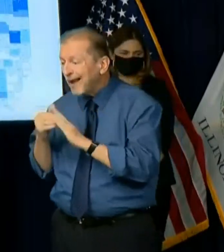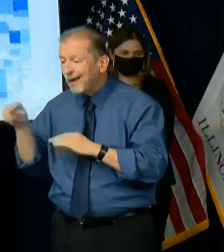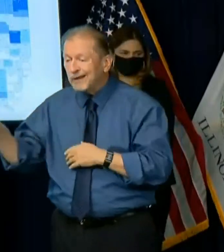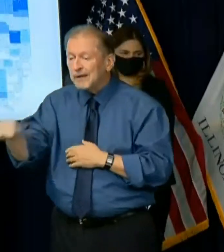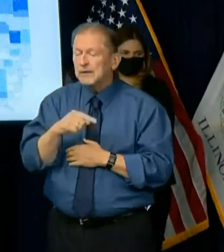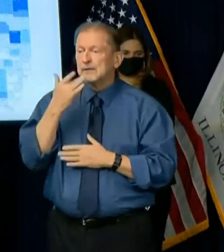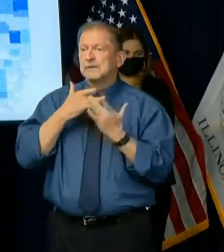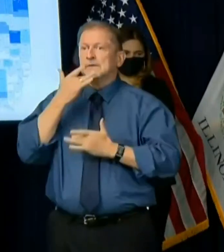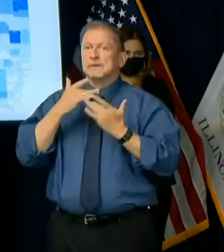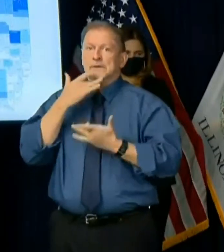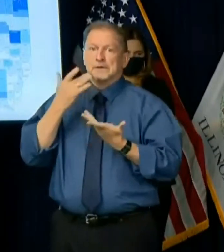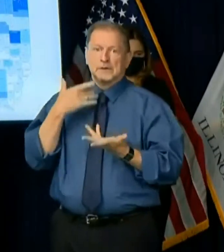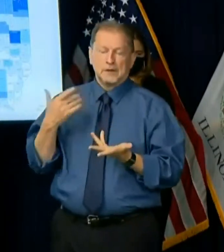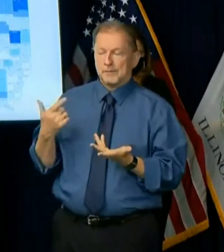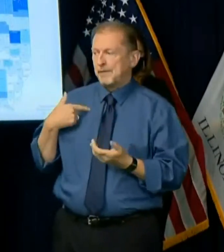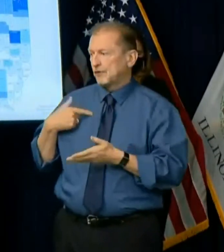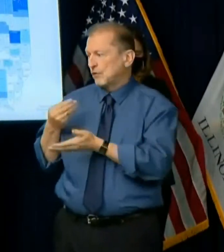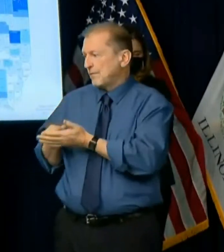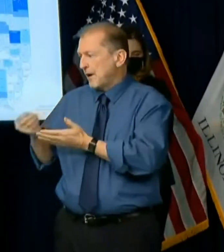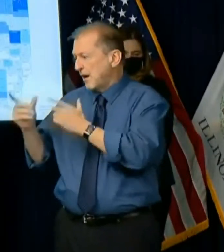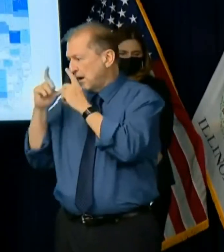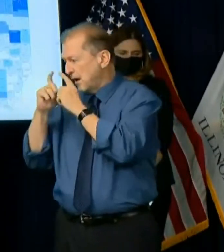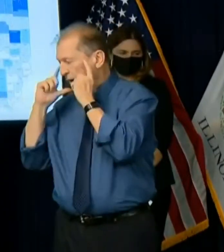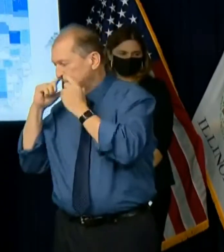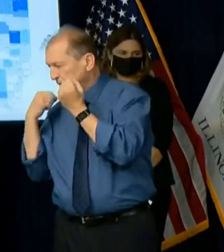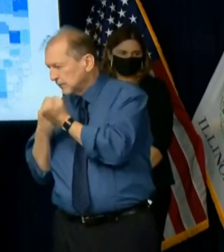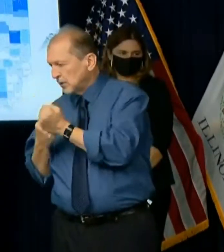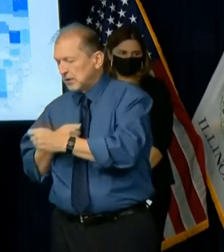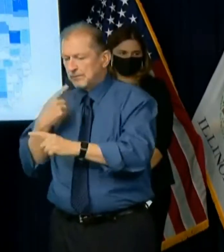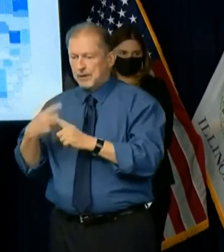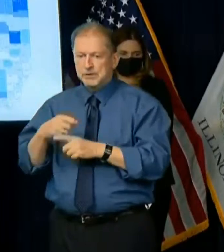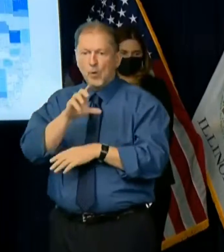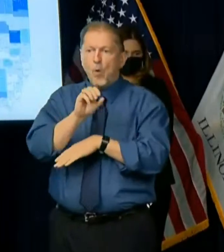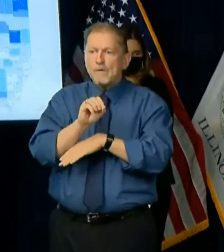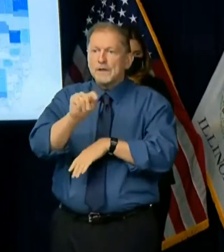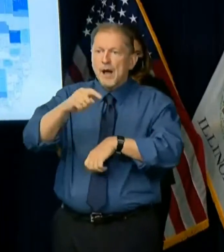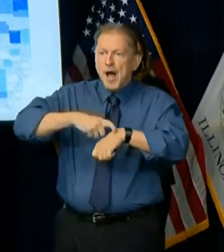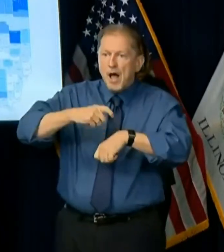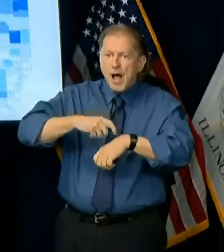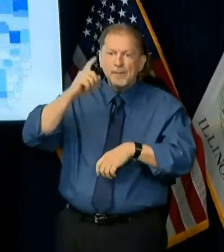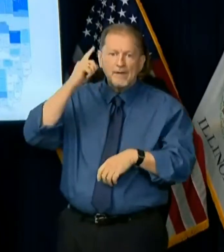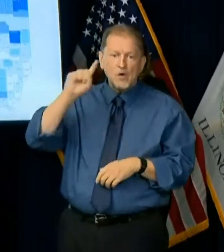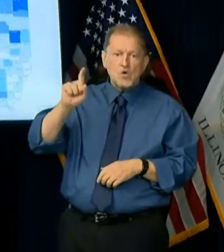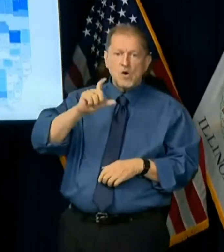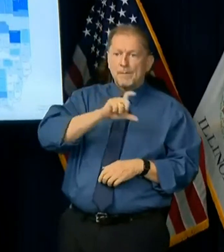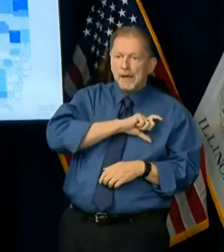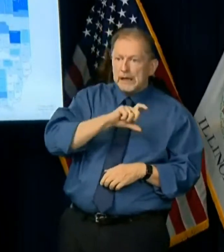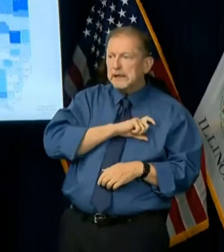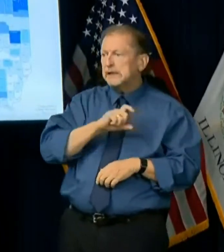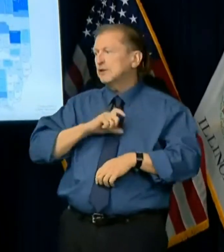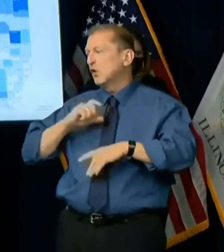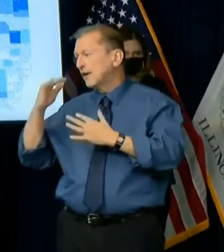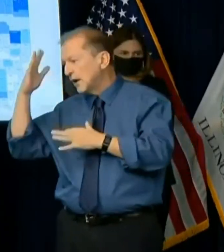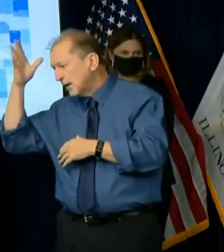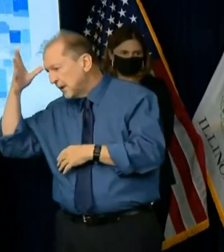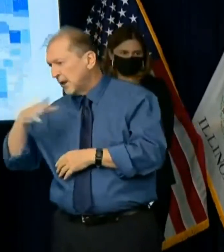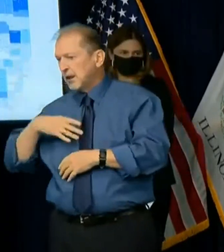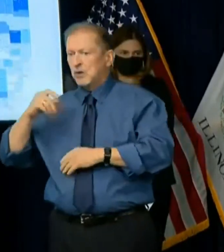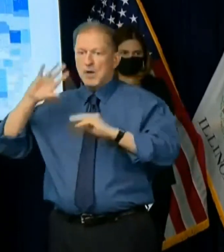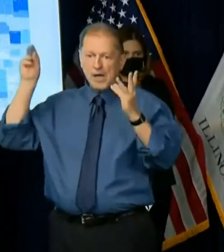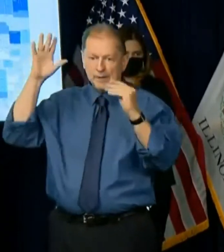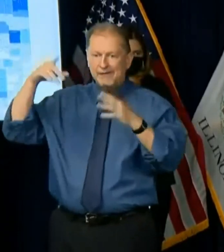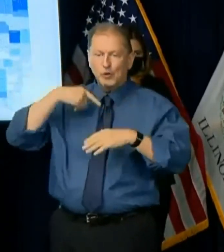crisis, from the buying of PPE to supporting overtime pay for essential workers. The $250